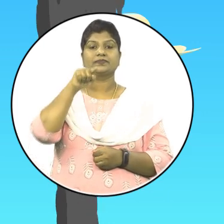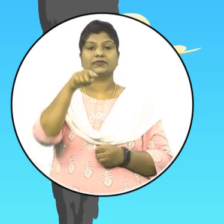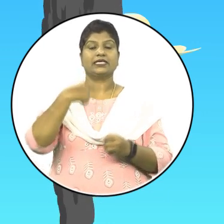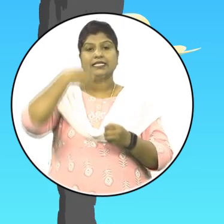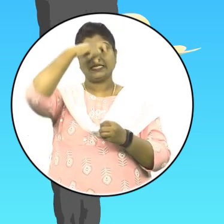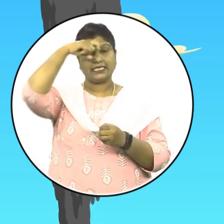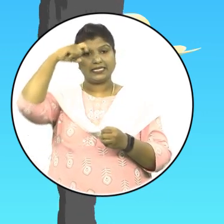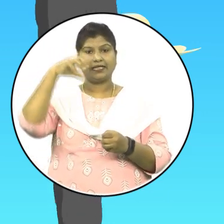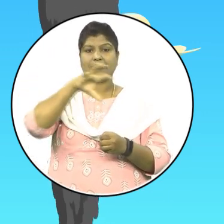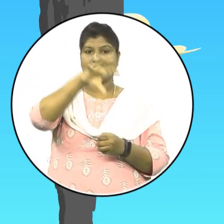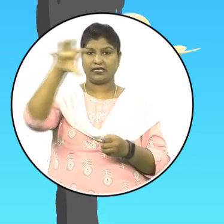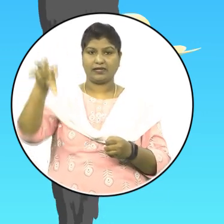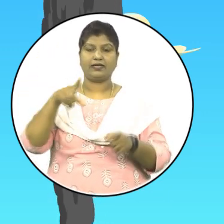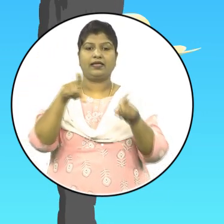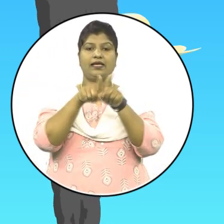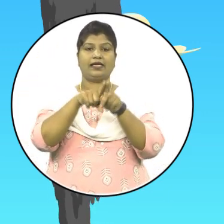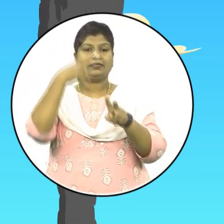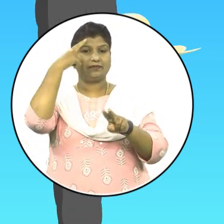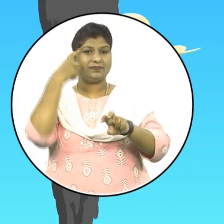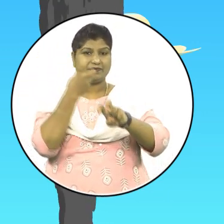Industries like granite,